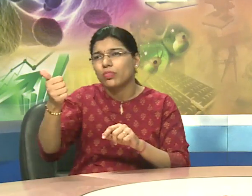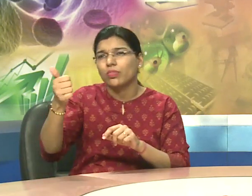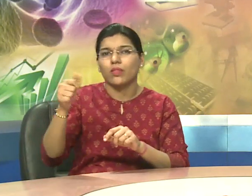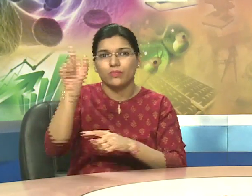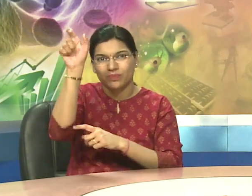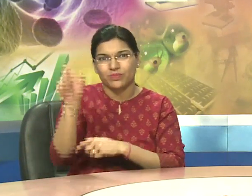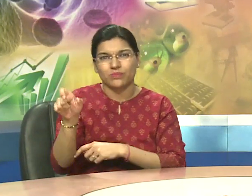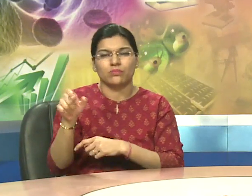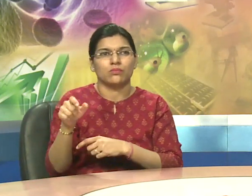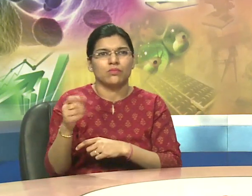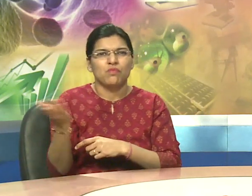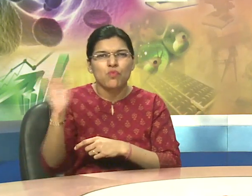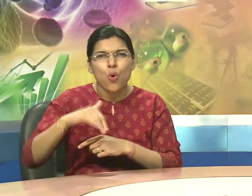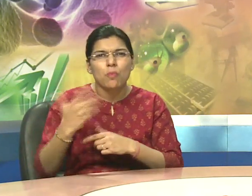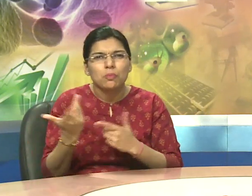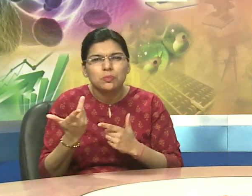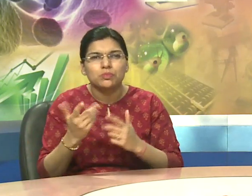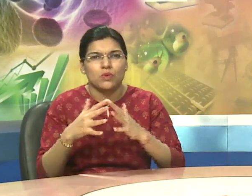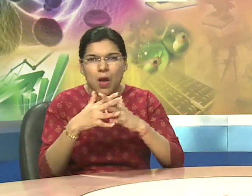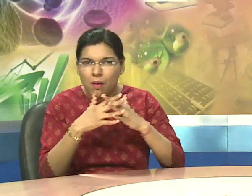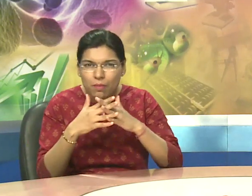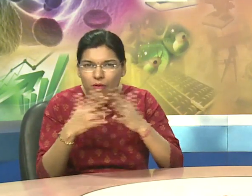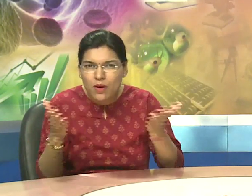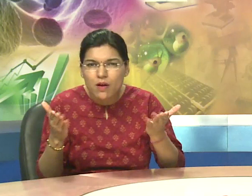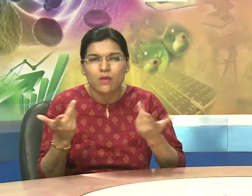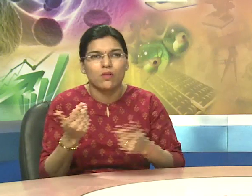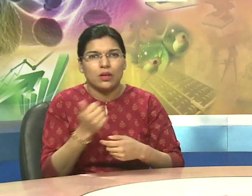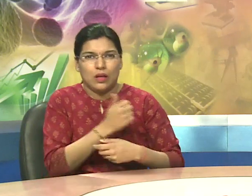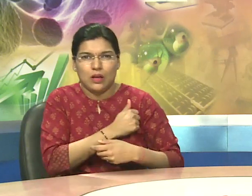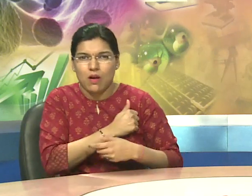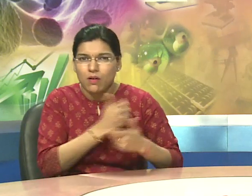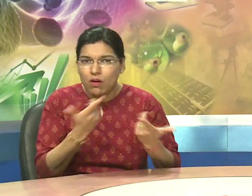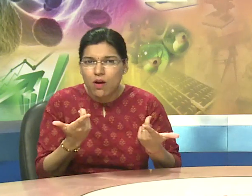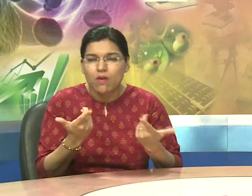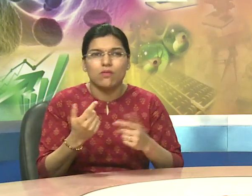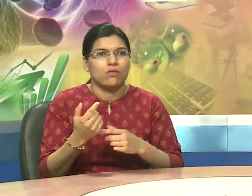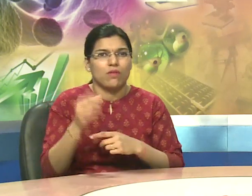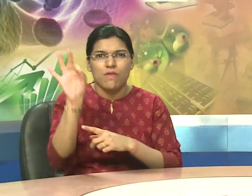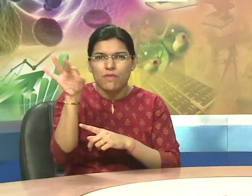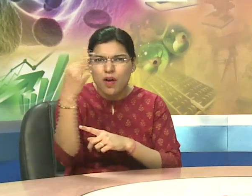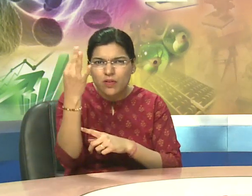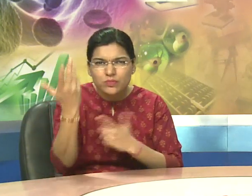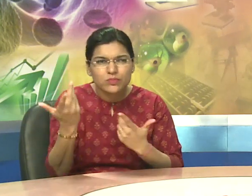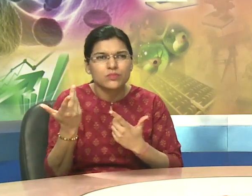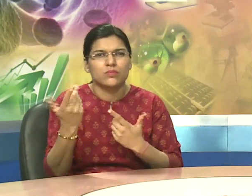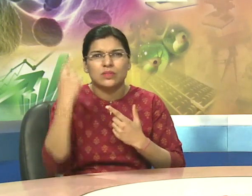which is out of India, from America, Australia,